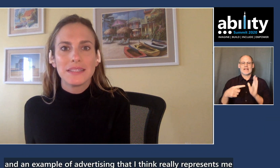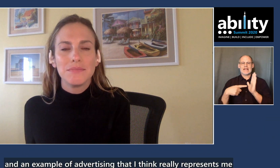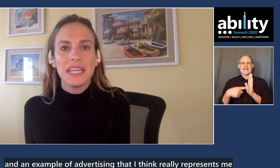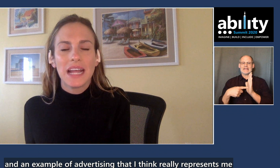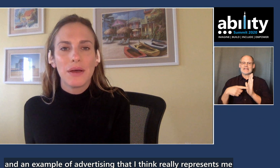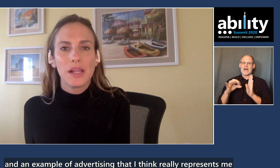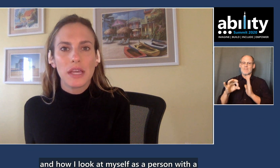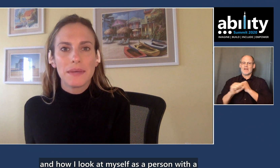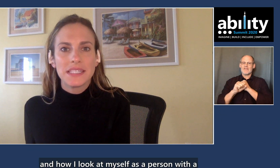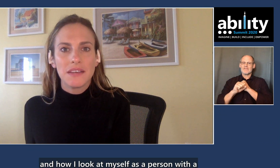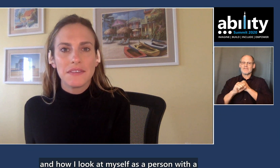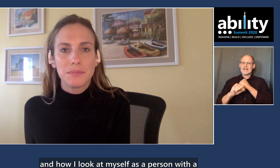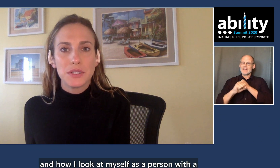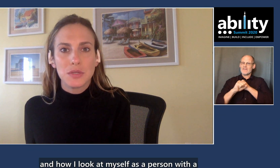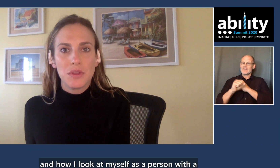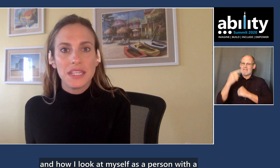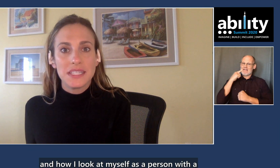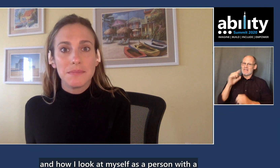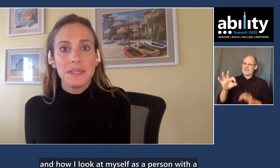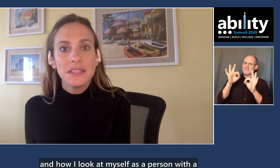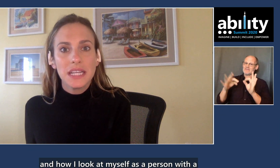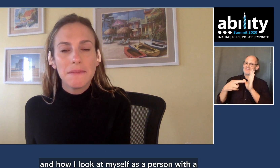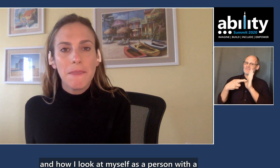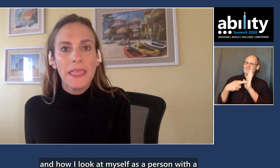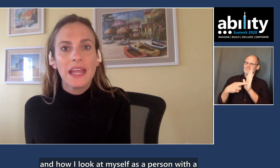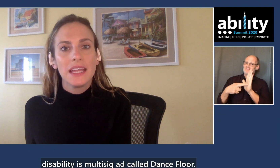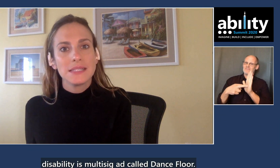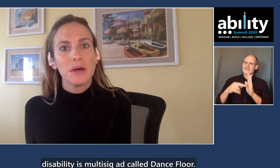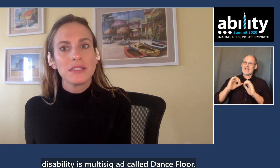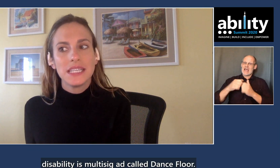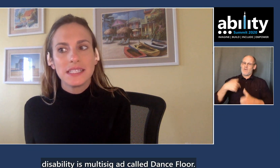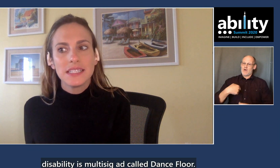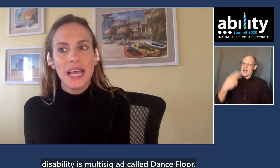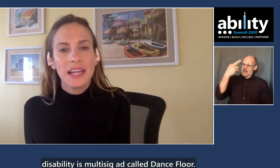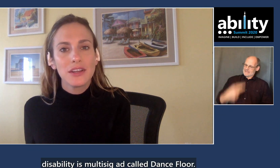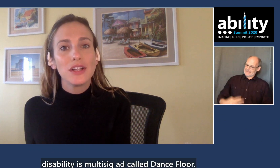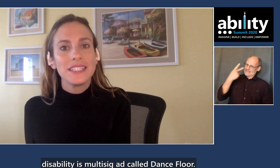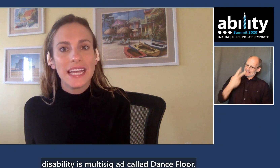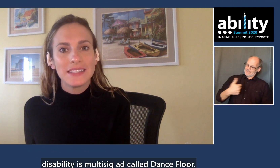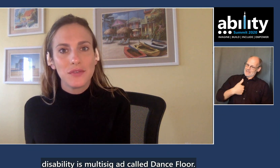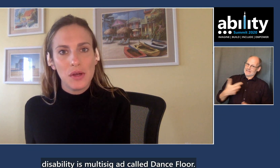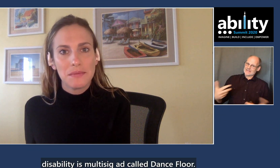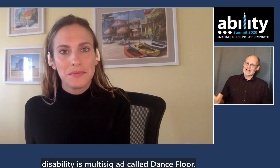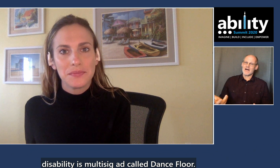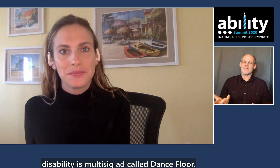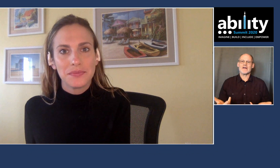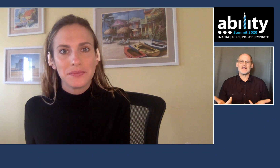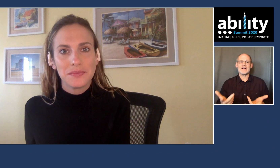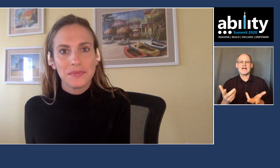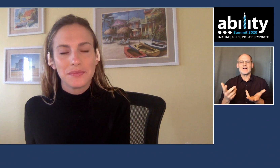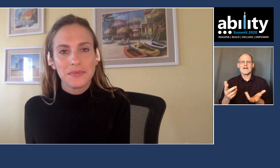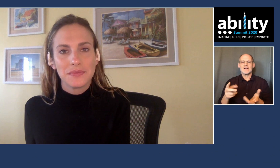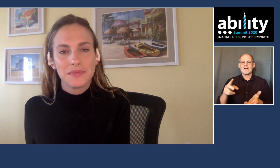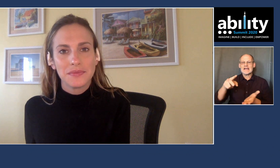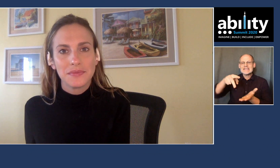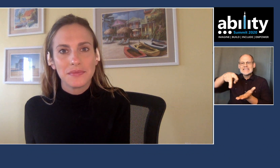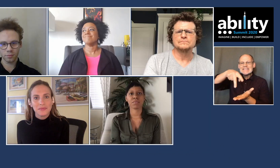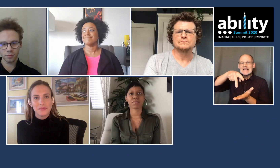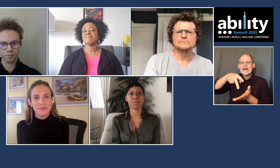really represents me and how I look at myself as a person with a disability is Maltese's ad called Dance Floor.